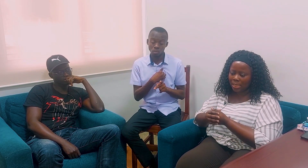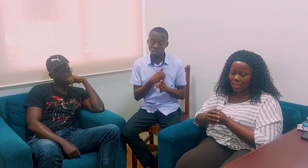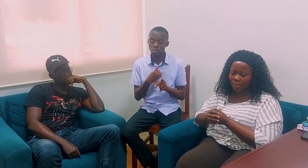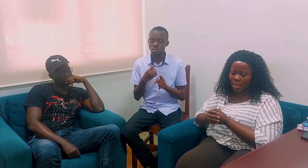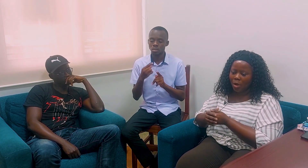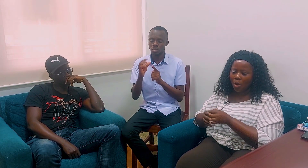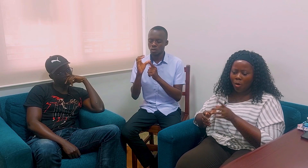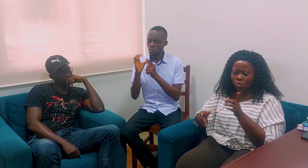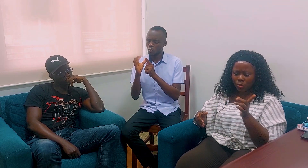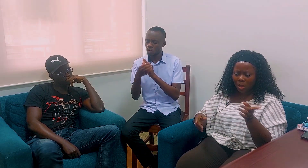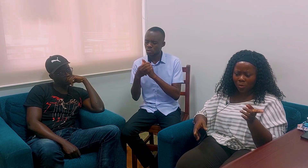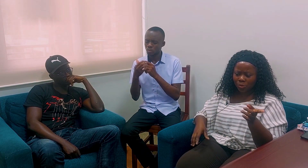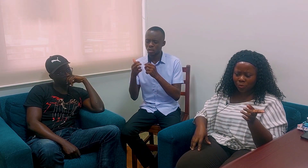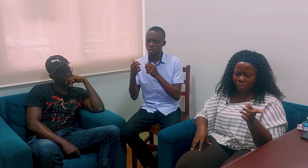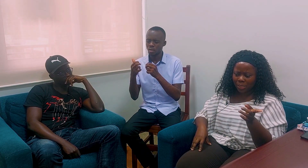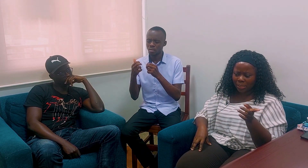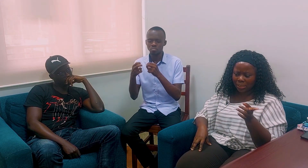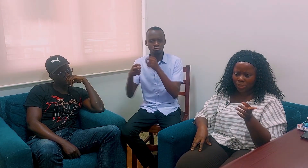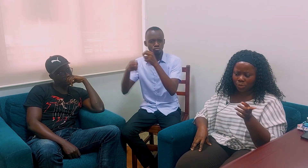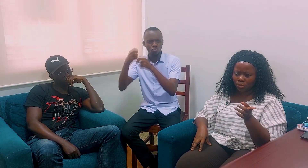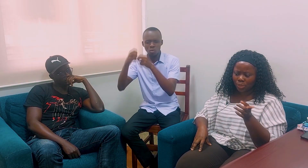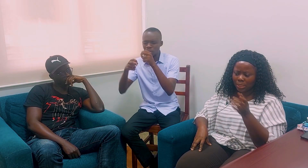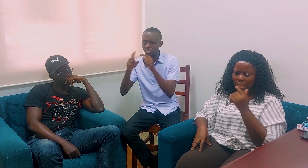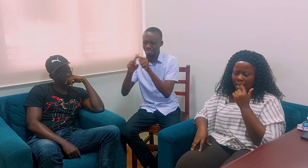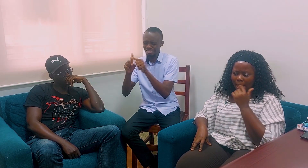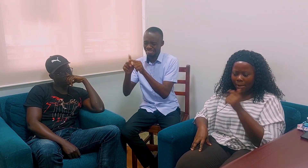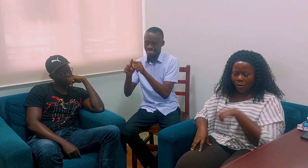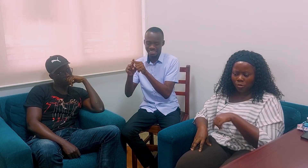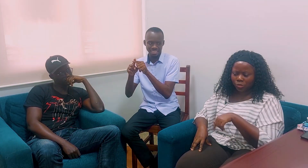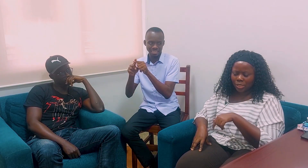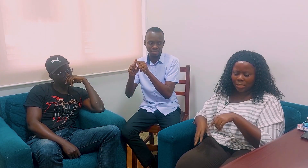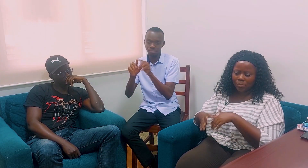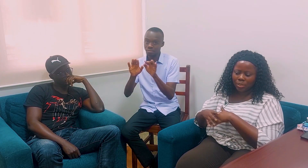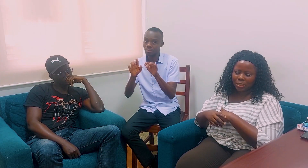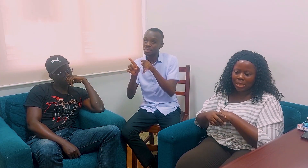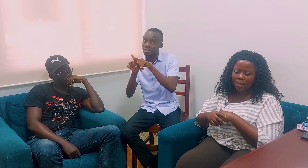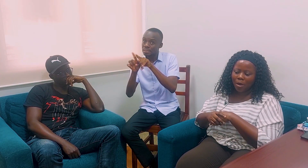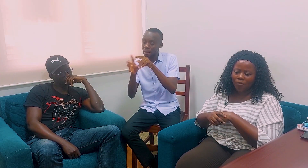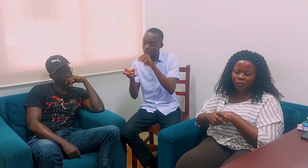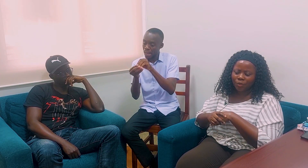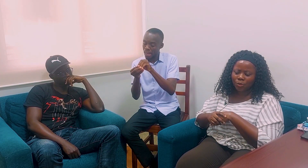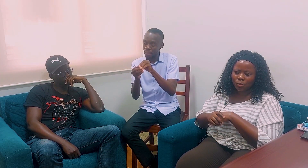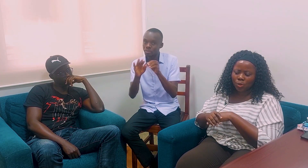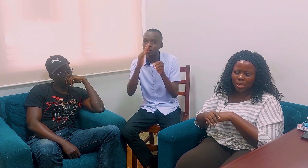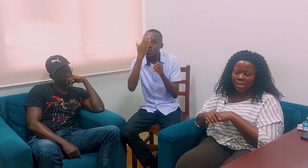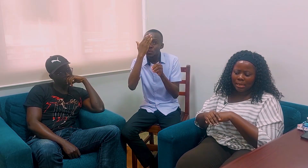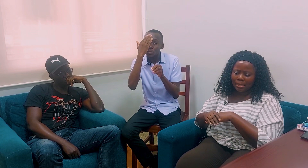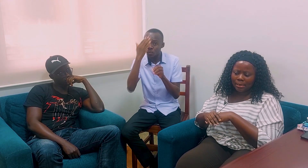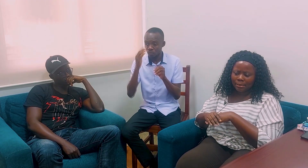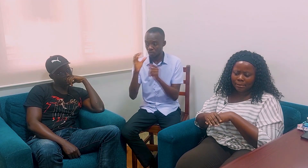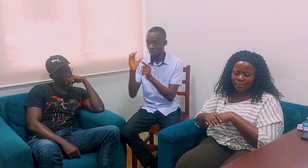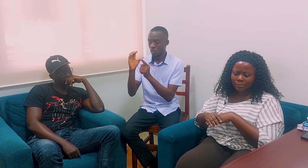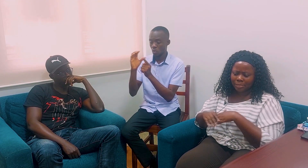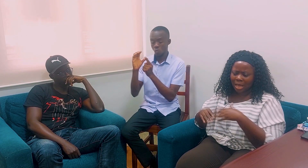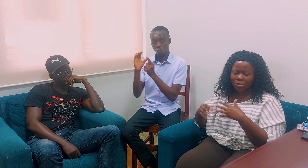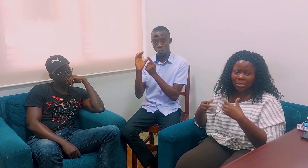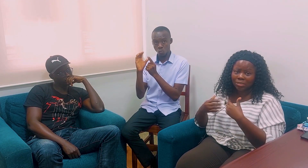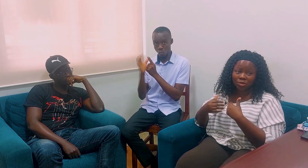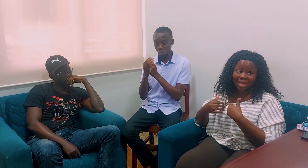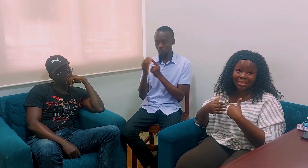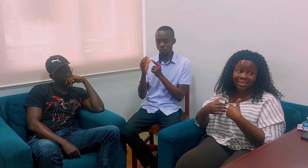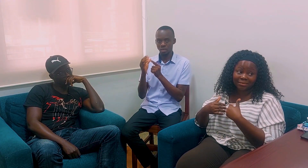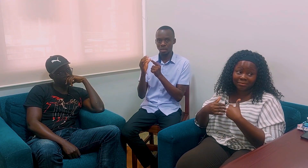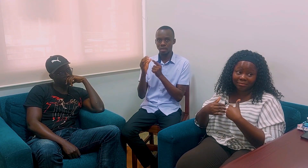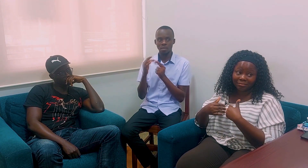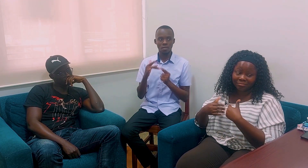cultural dilemma, also I want to bring this also in. Culturally, we somehow feel counseling